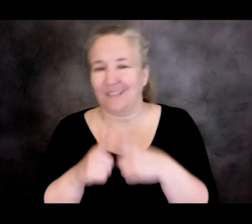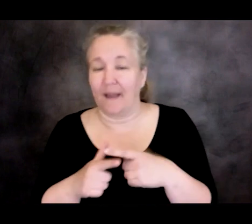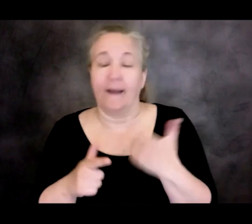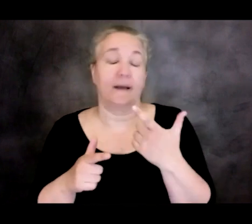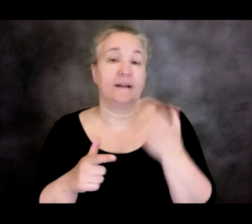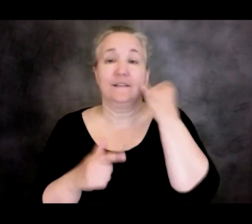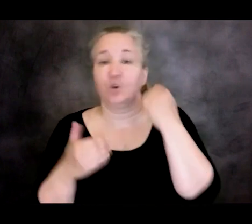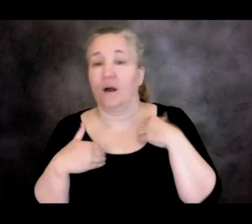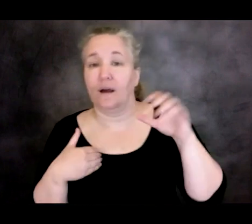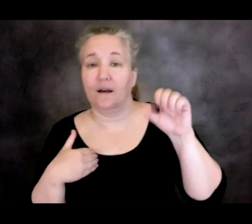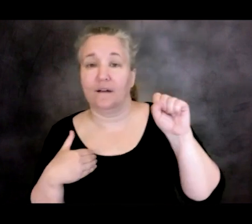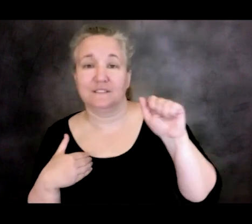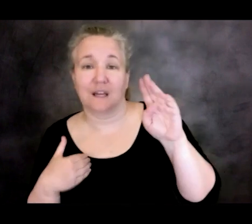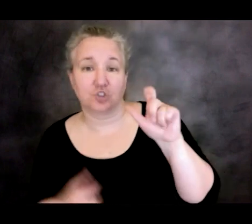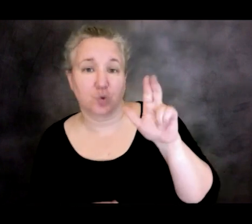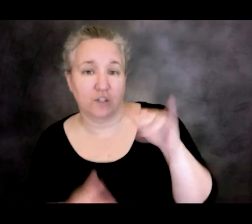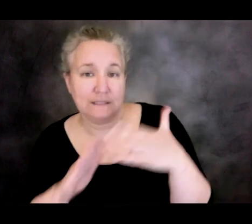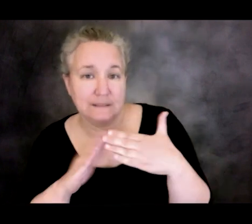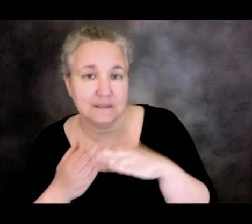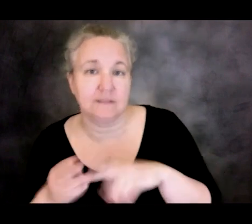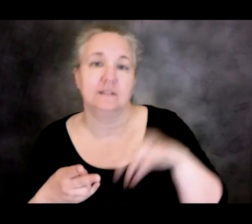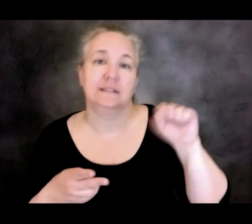be in a sanctuary city,